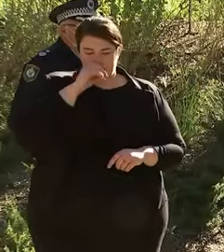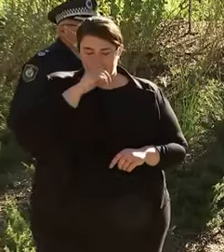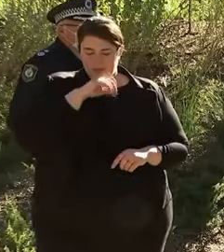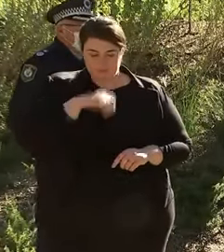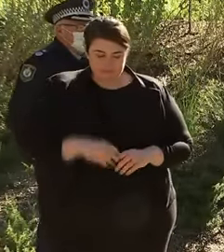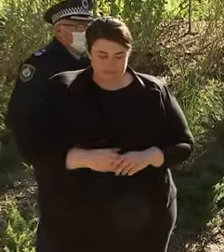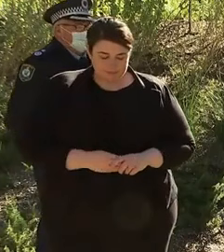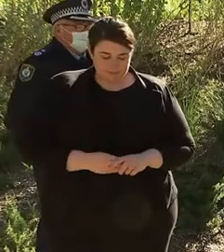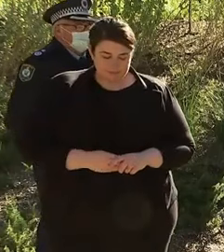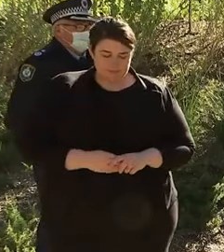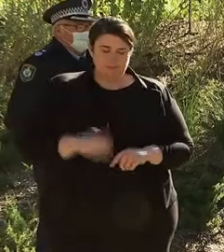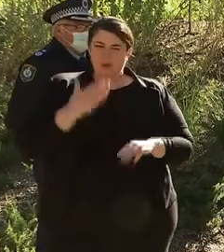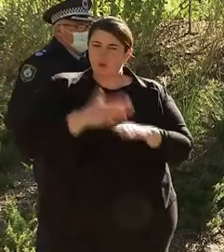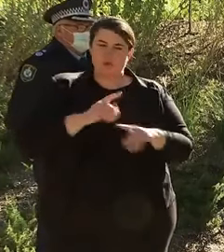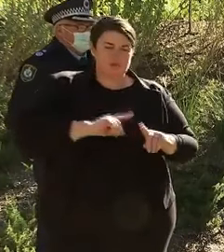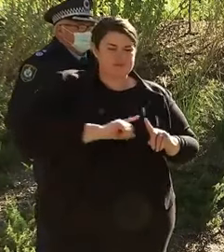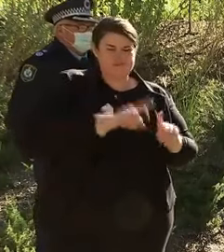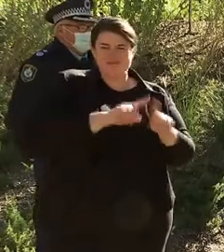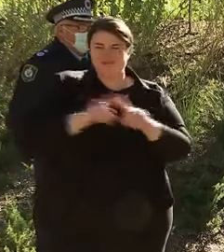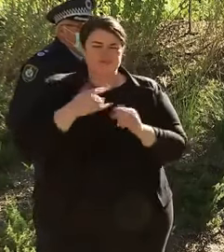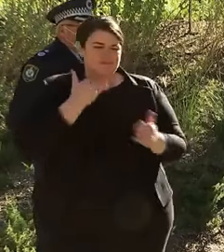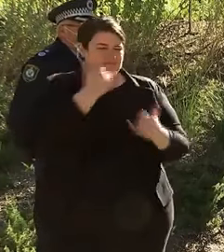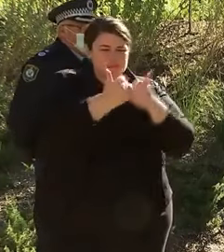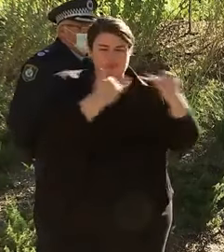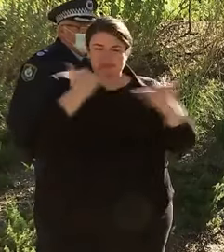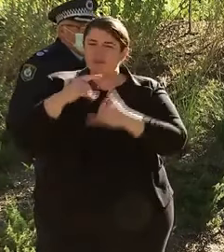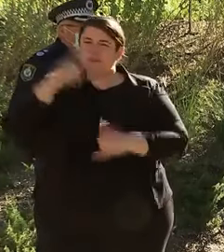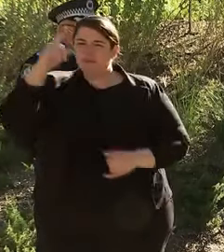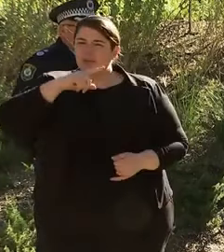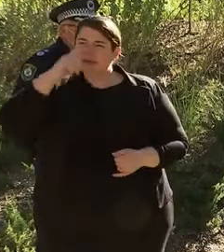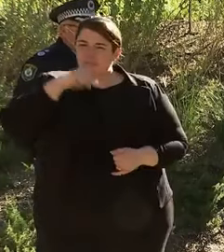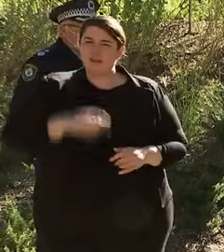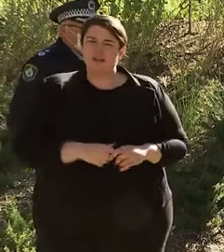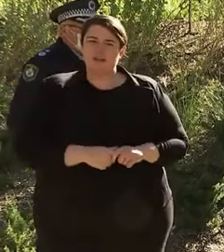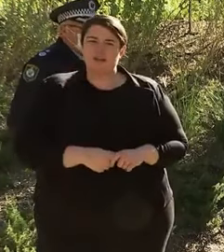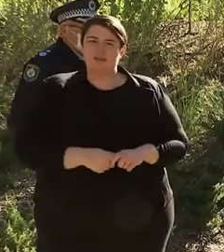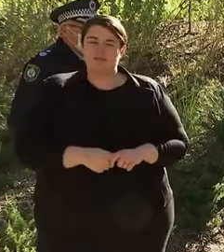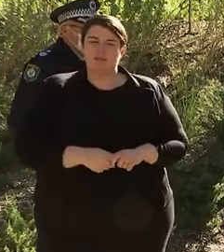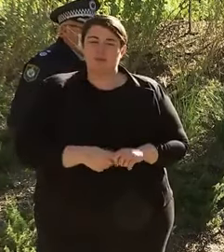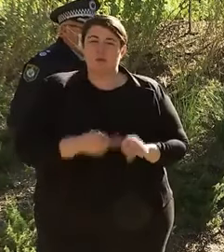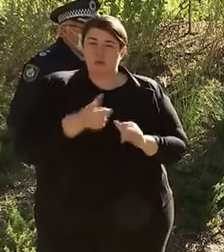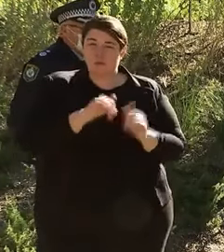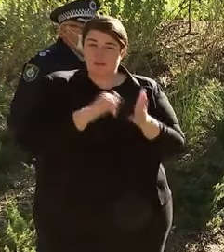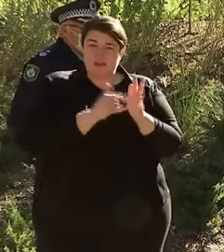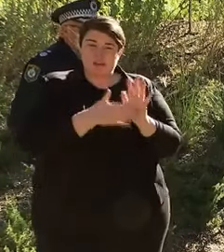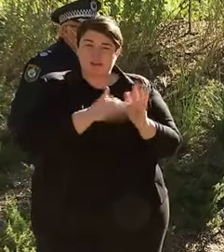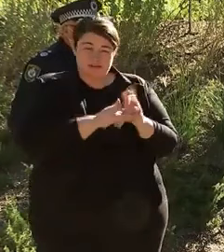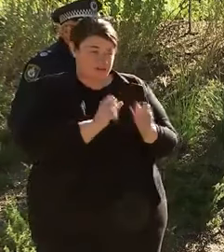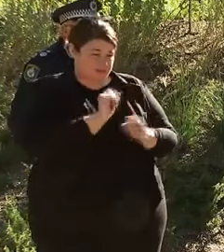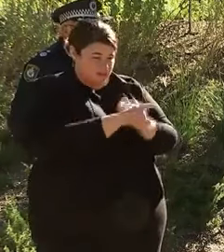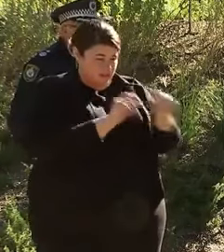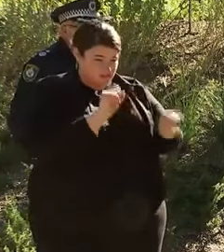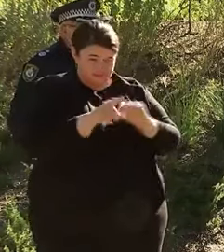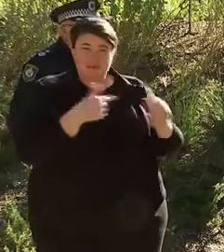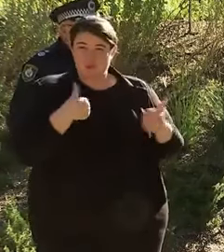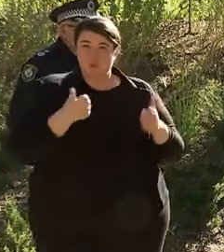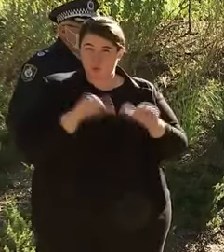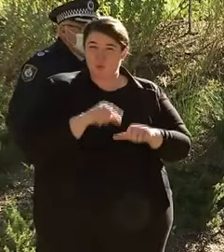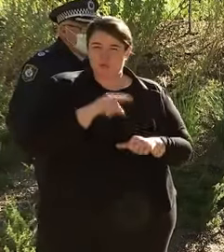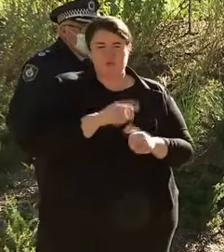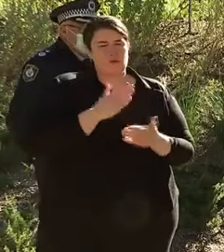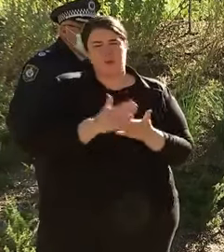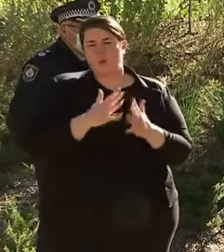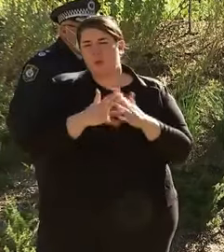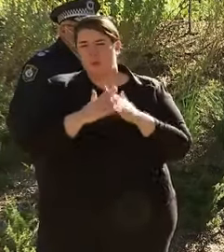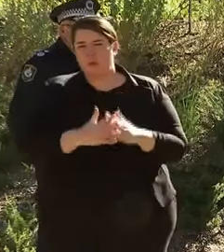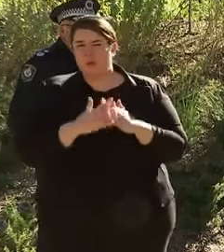work through multiple sources to get in contact with people. We use the text messaging, and I've got to say that's incredibly effective